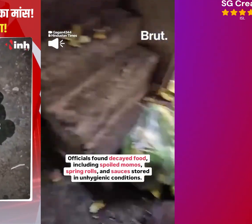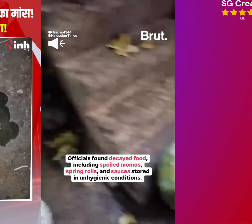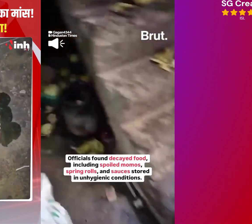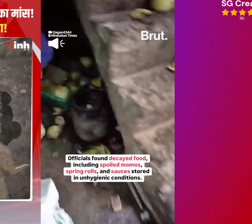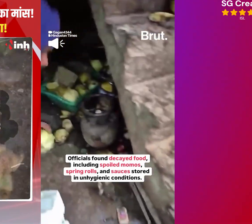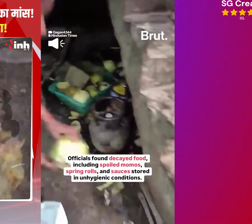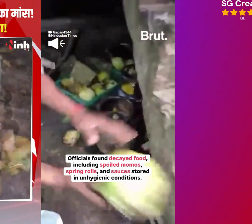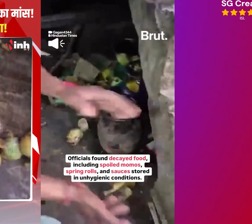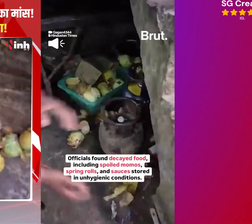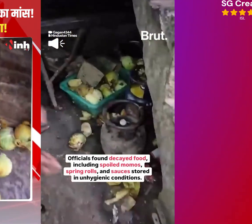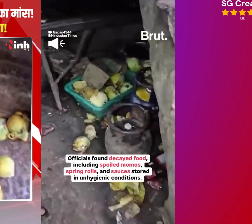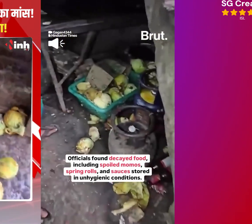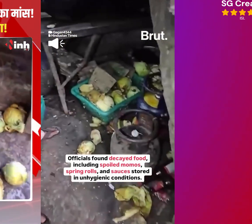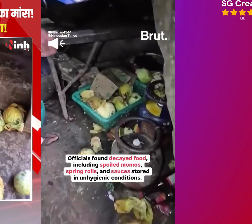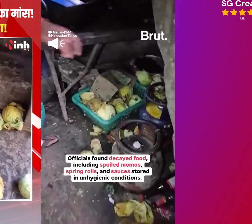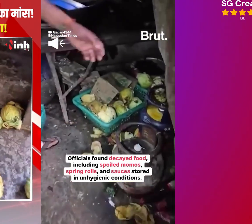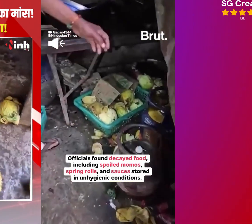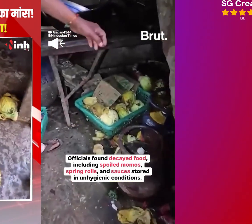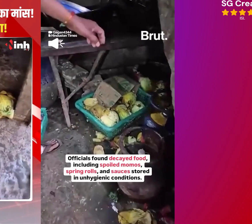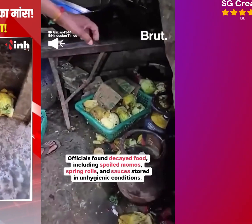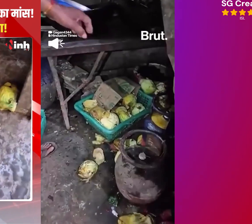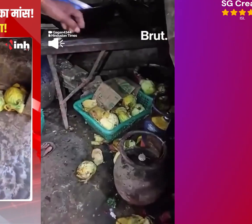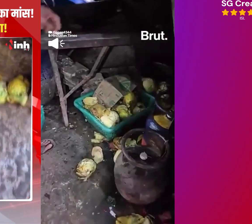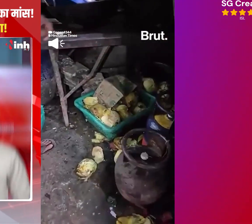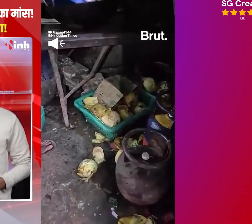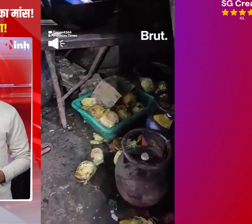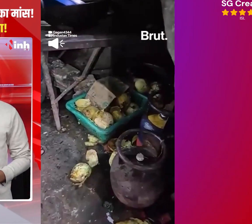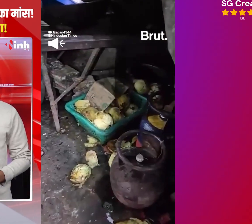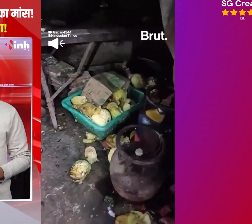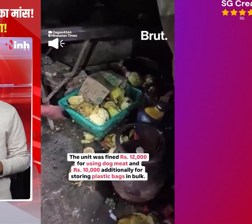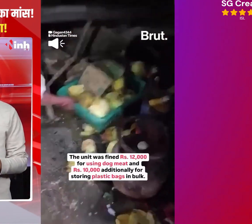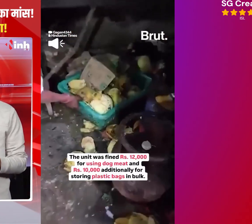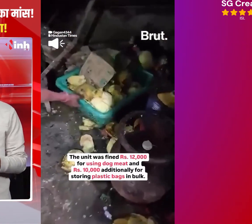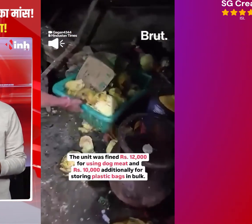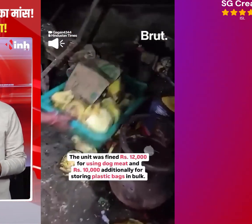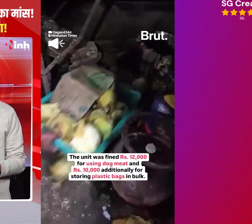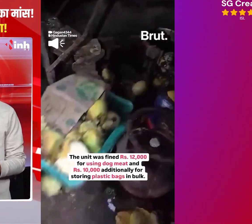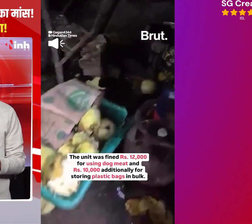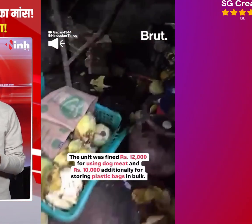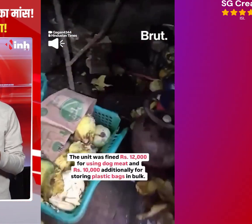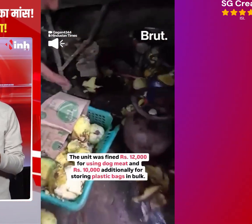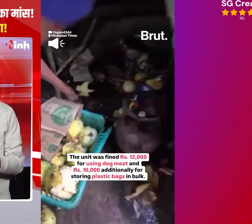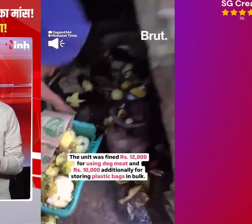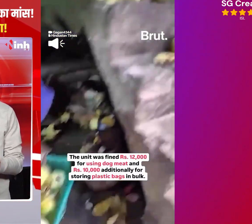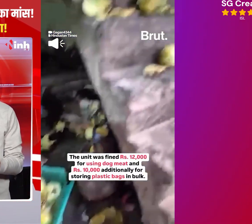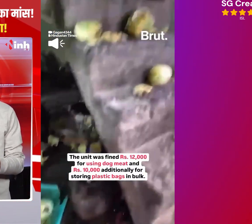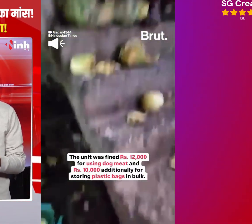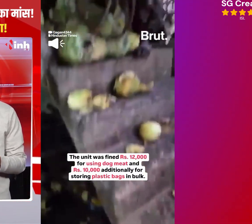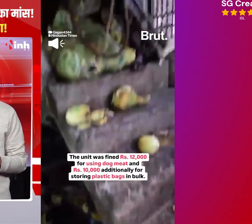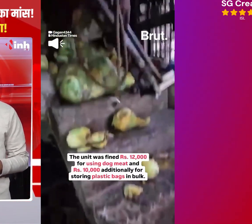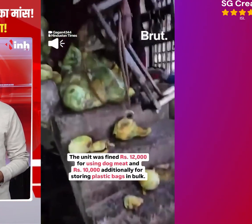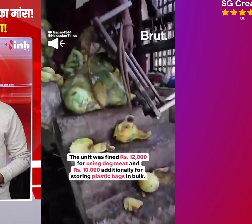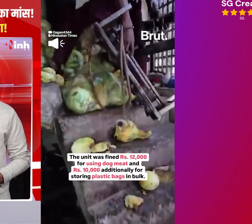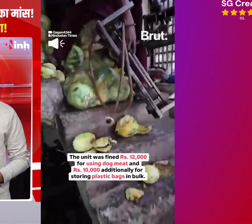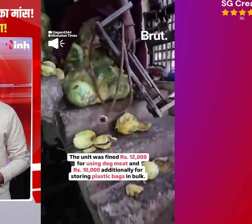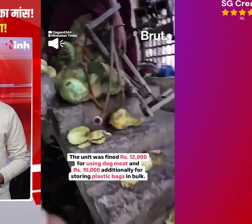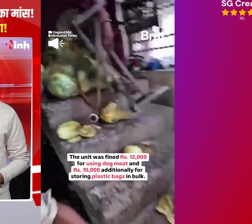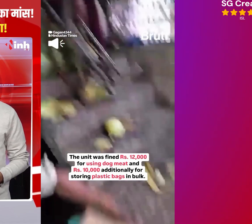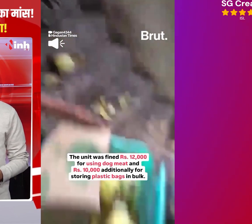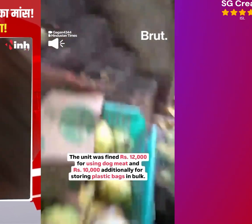with spreading infection and adulteration. The investigation is ongoing. The Municipal Corporation Commissioner stated that